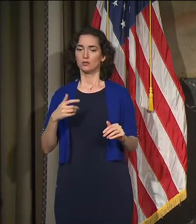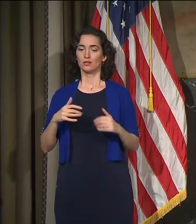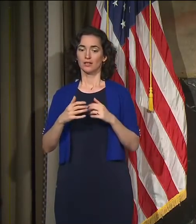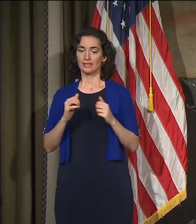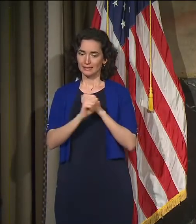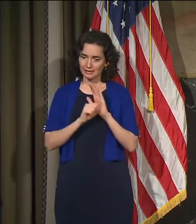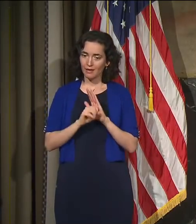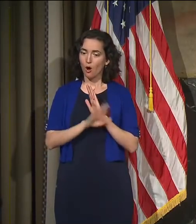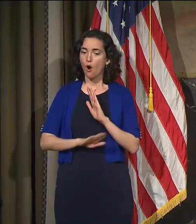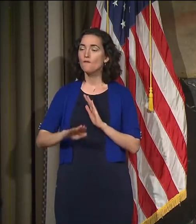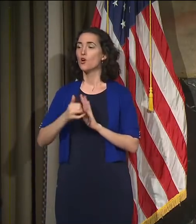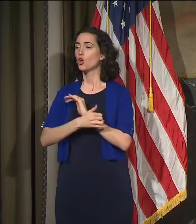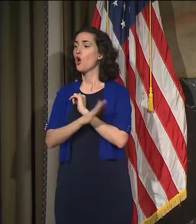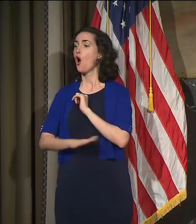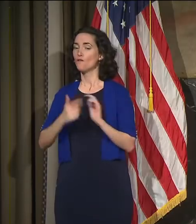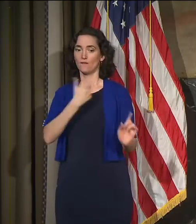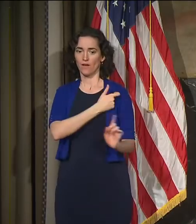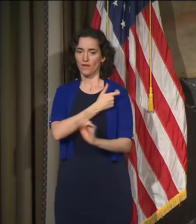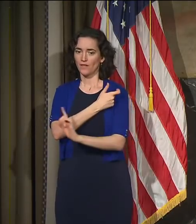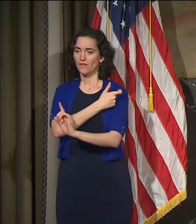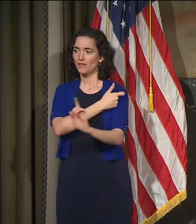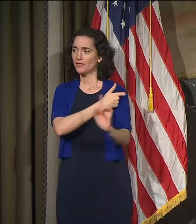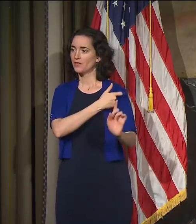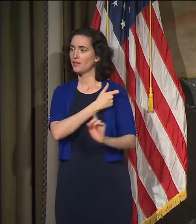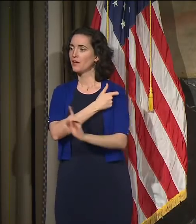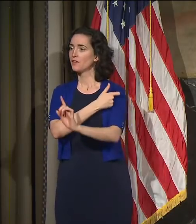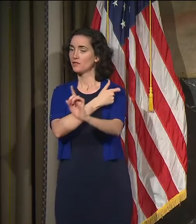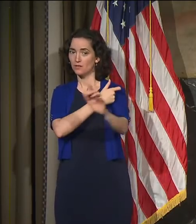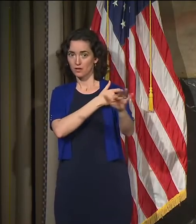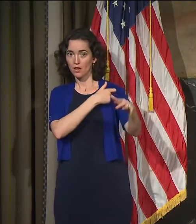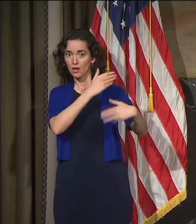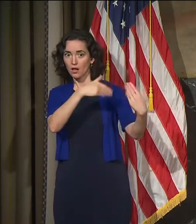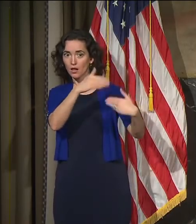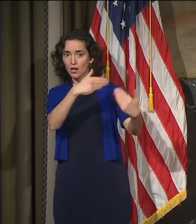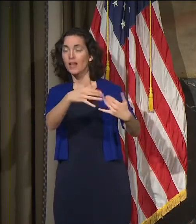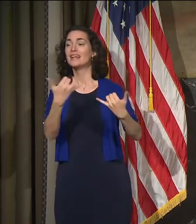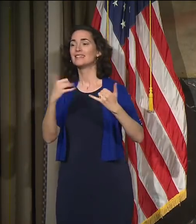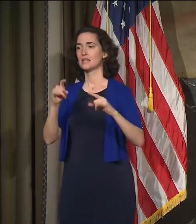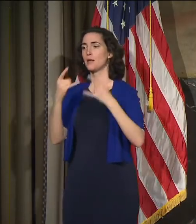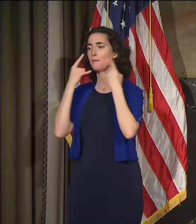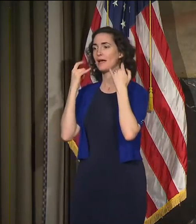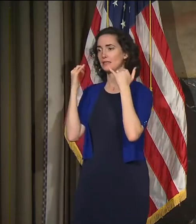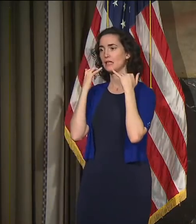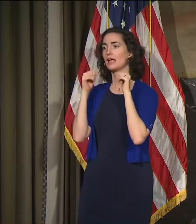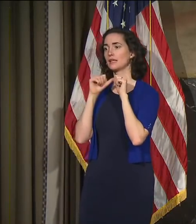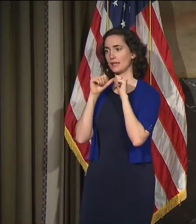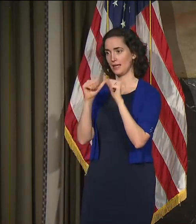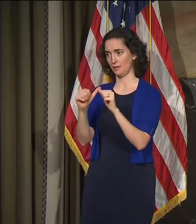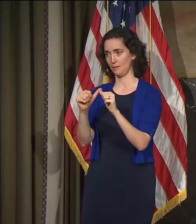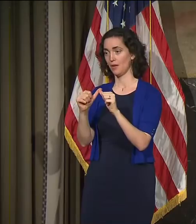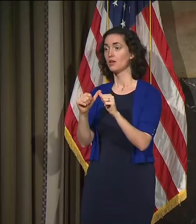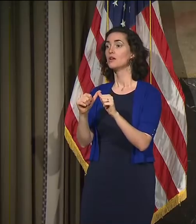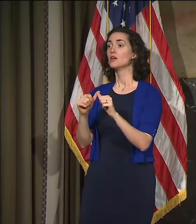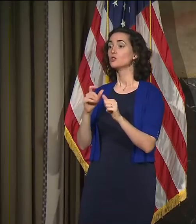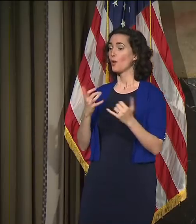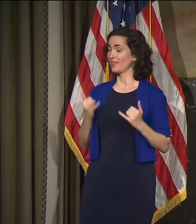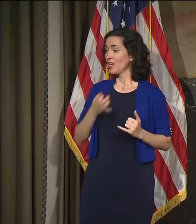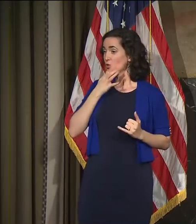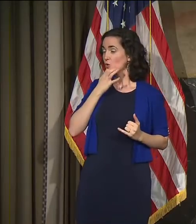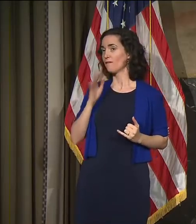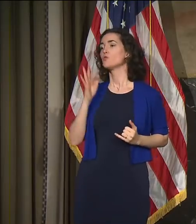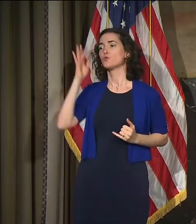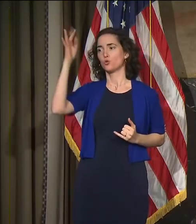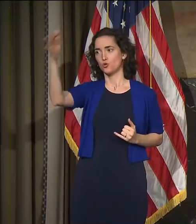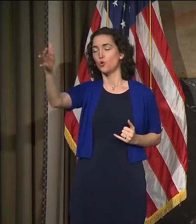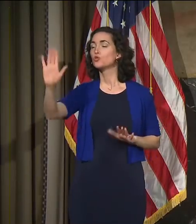have been vaccinated. But we're still a long ways from that. And so people should keep their focus